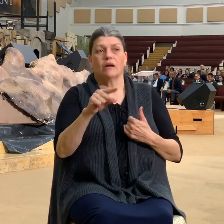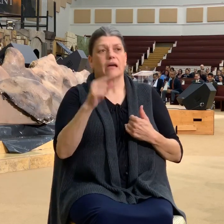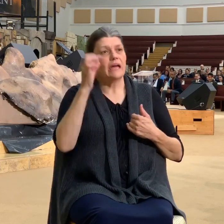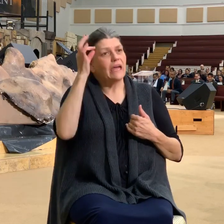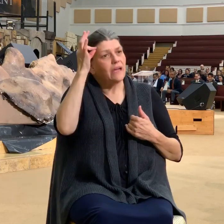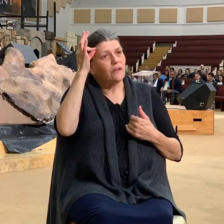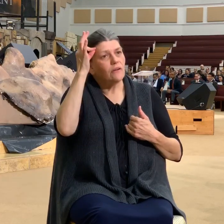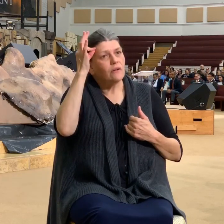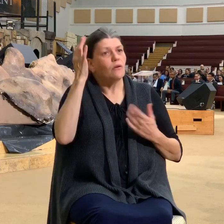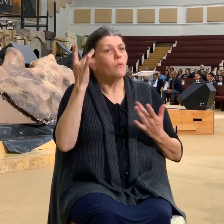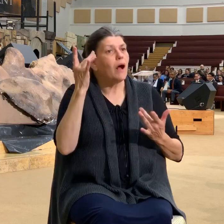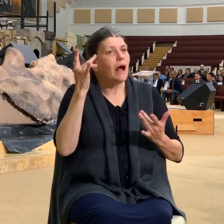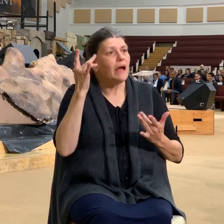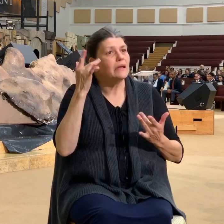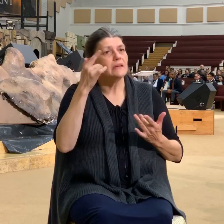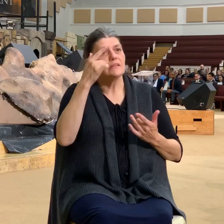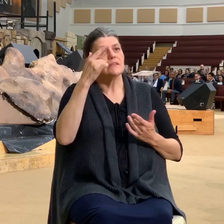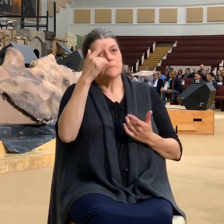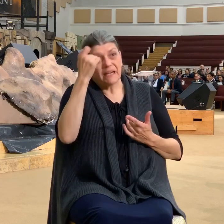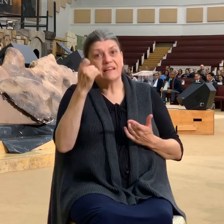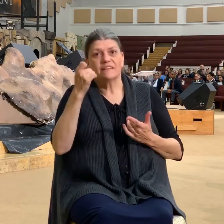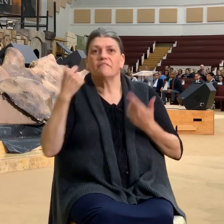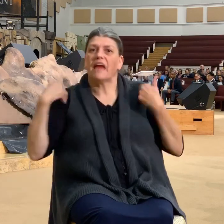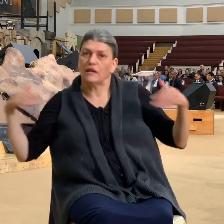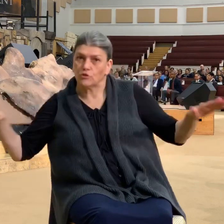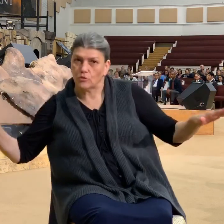angels. Everybody say, because of the angels.